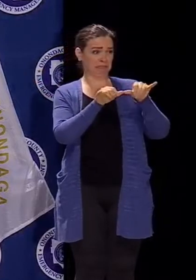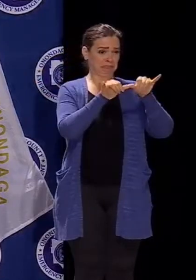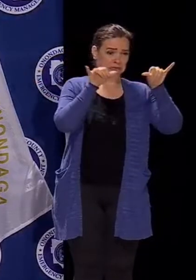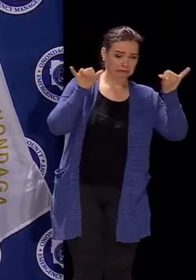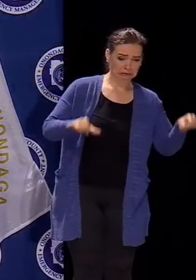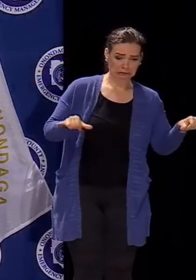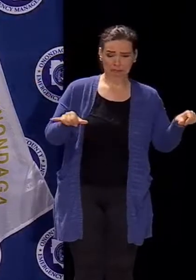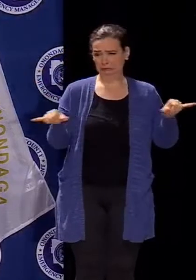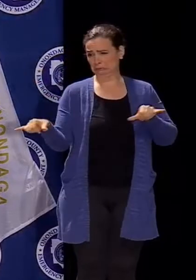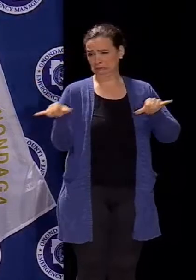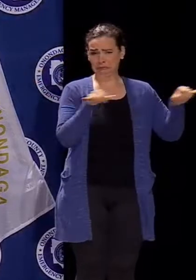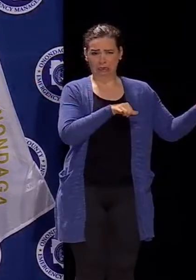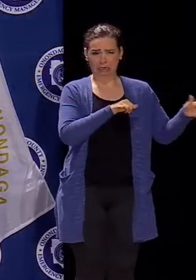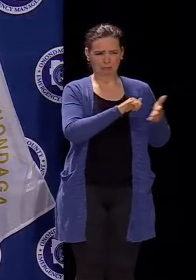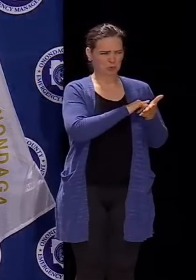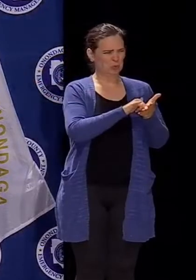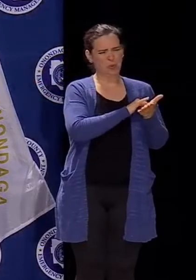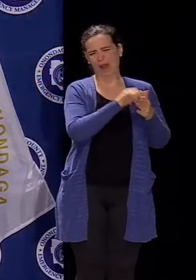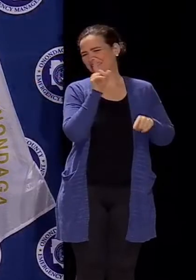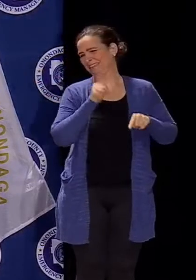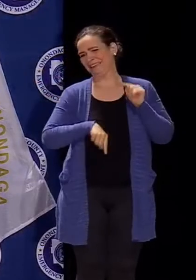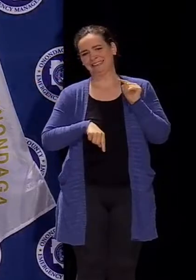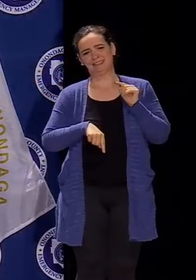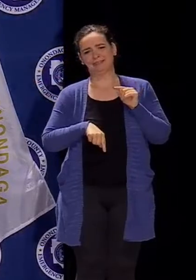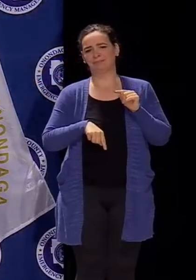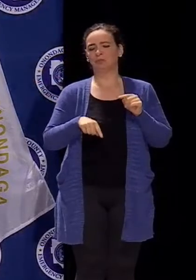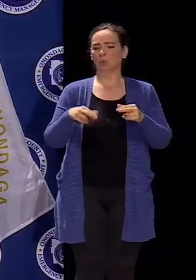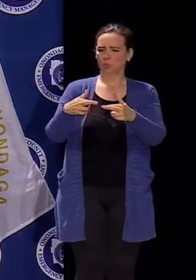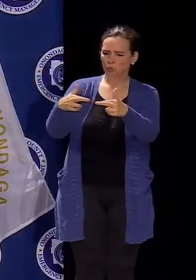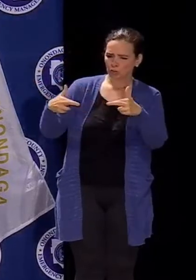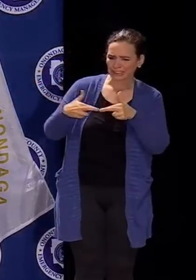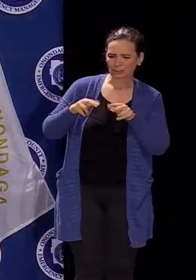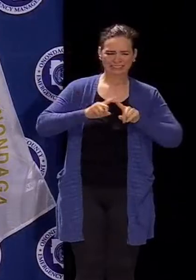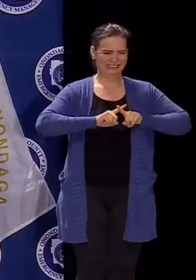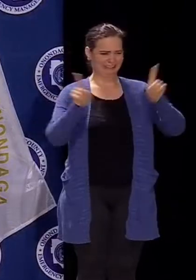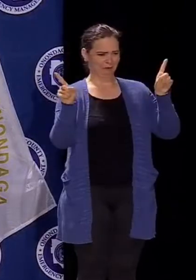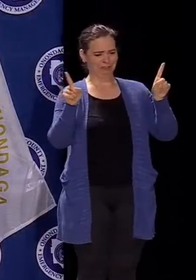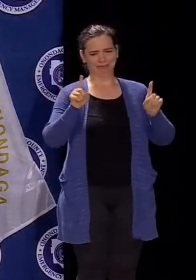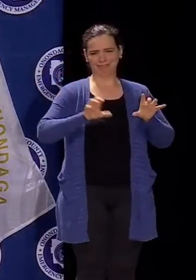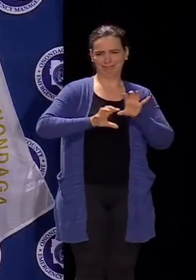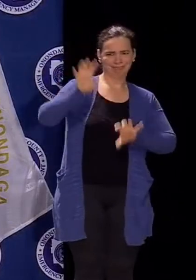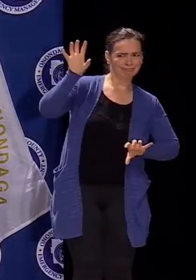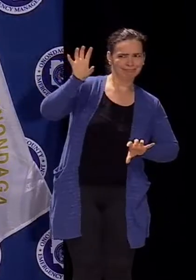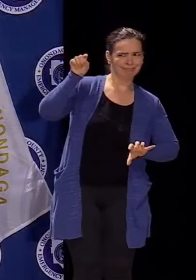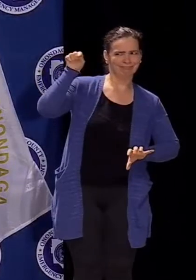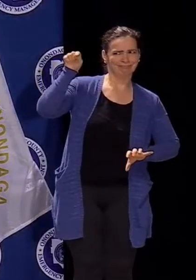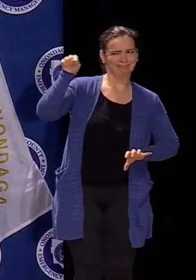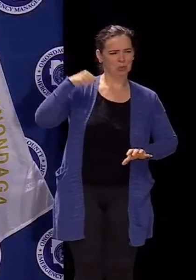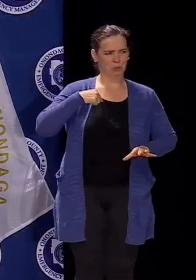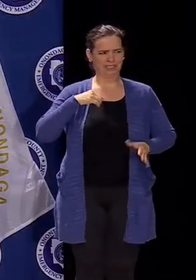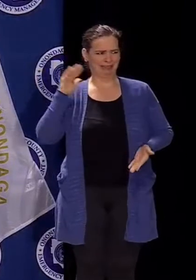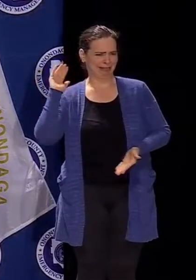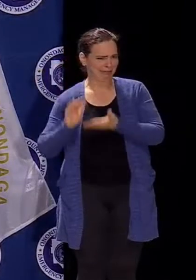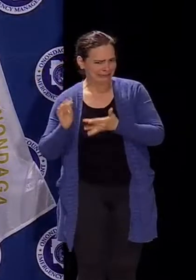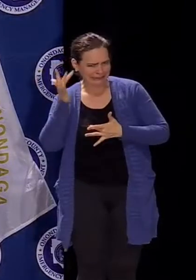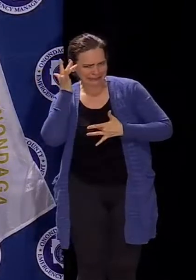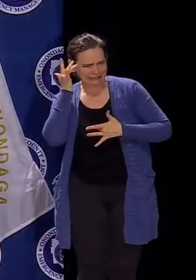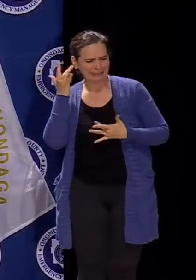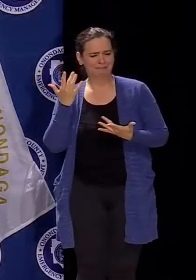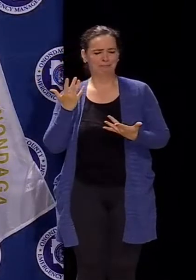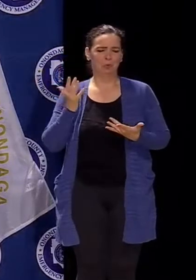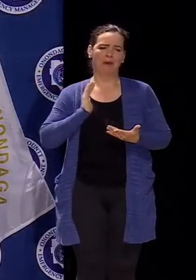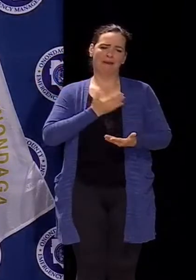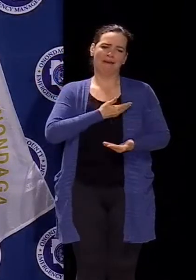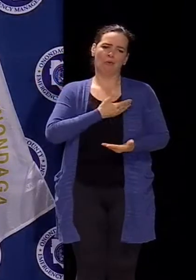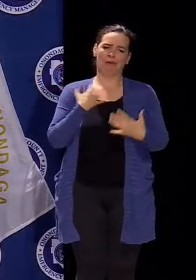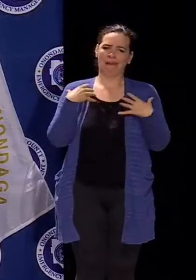we now know enough about phase one healthcare data to know that we didn't go backwards at all. We went forwards. Phase two